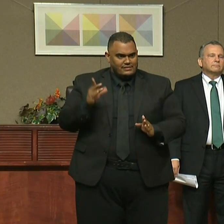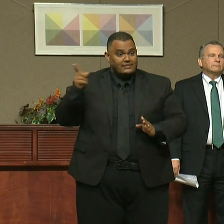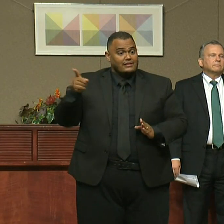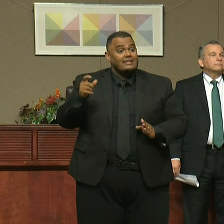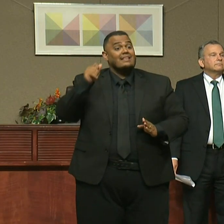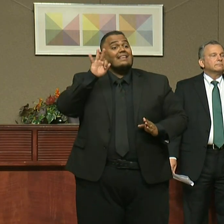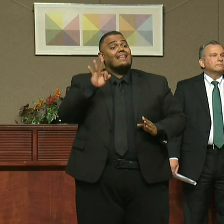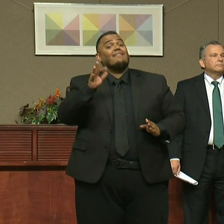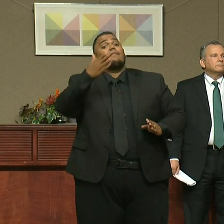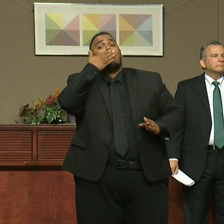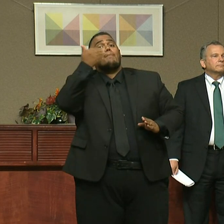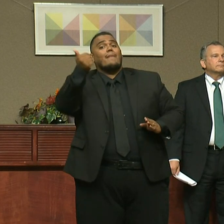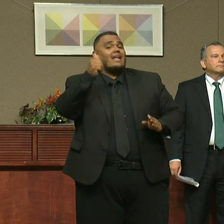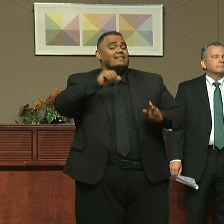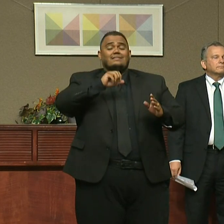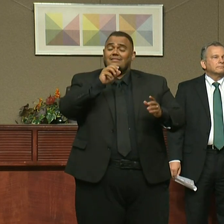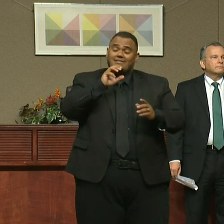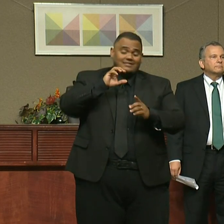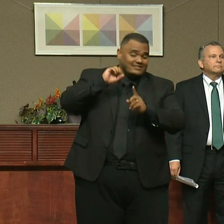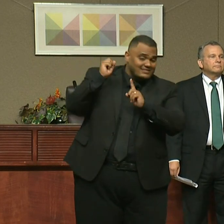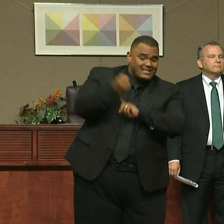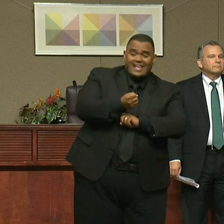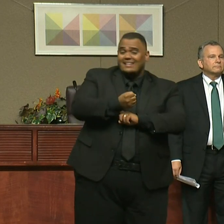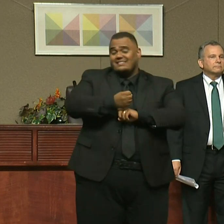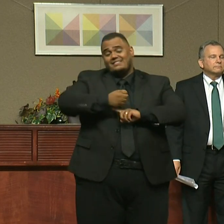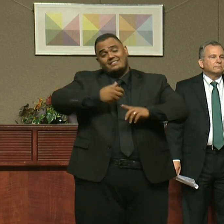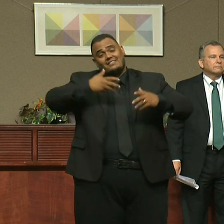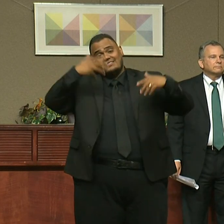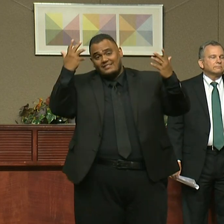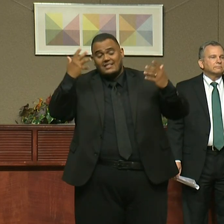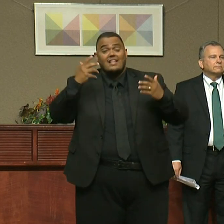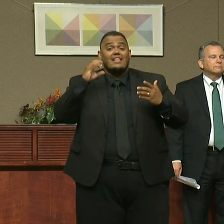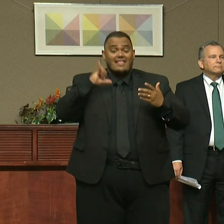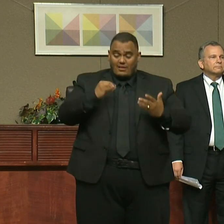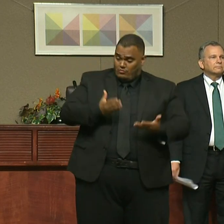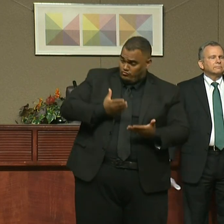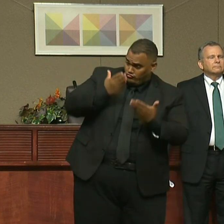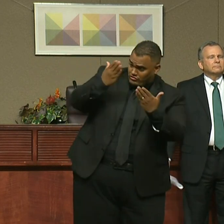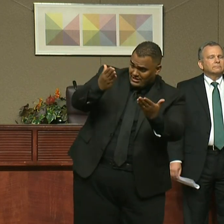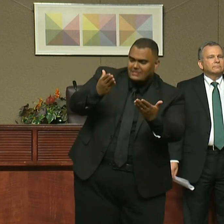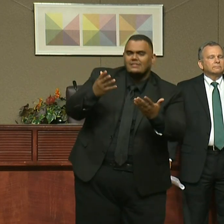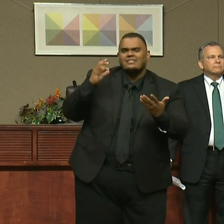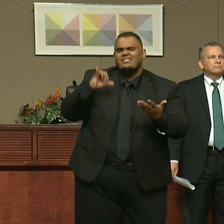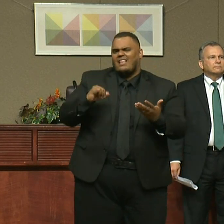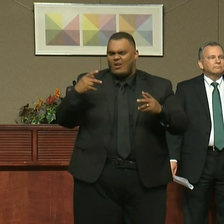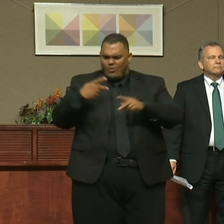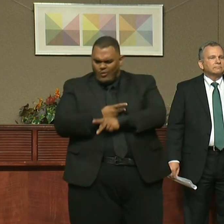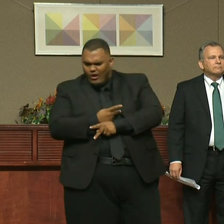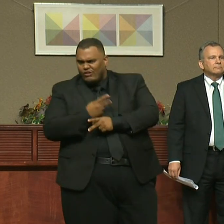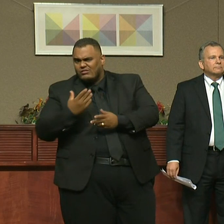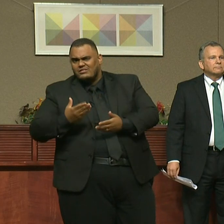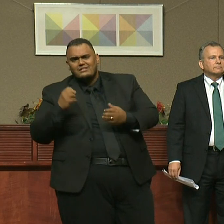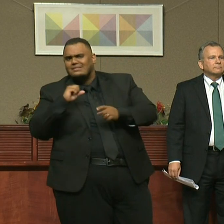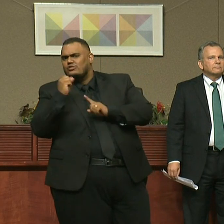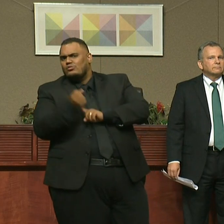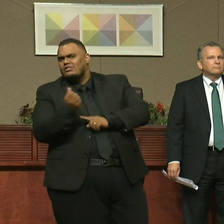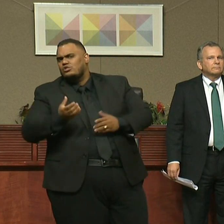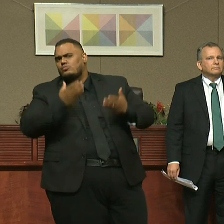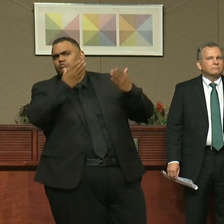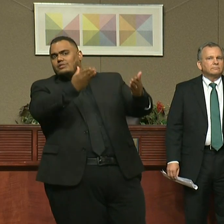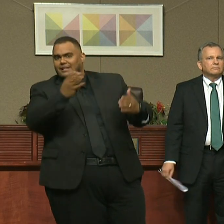case scenario, a mid scenario, worst case scenario that was presented. So we know that over time,